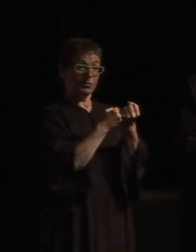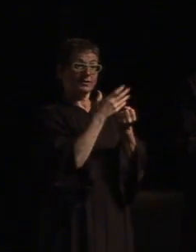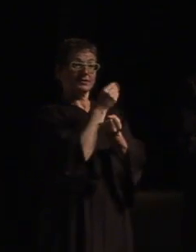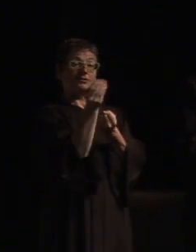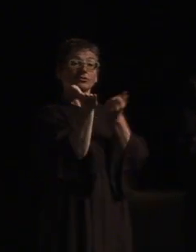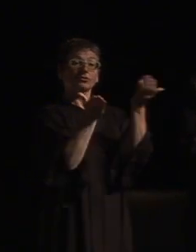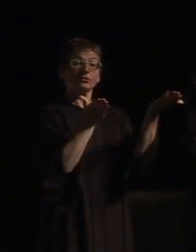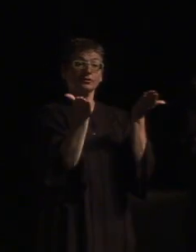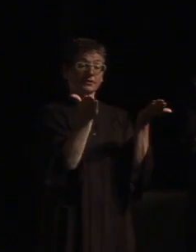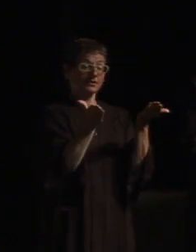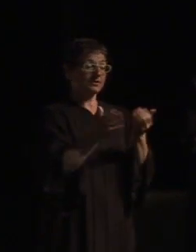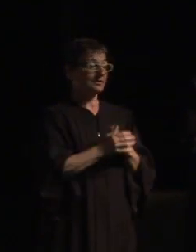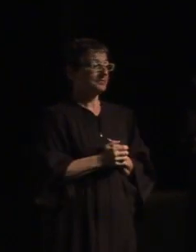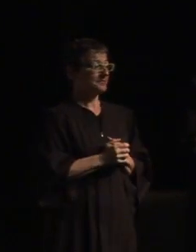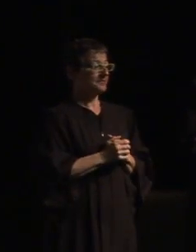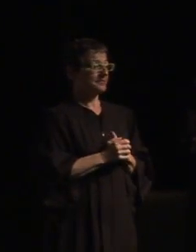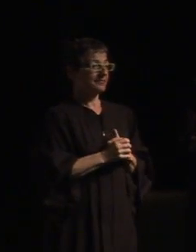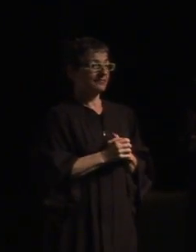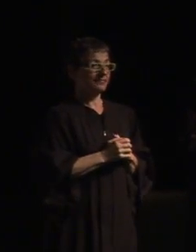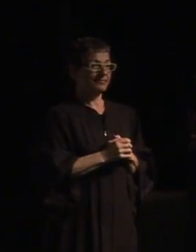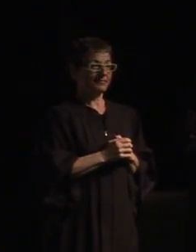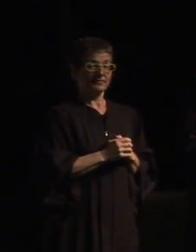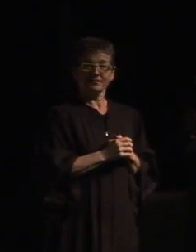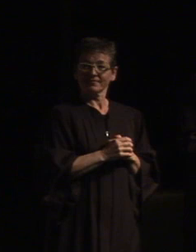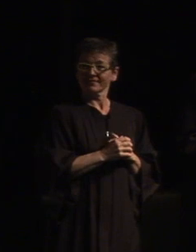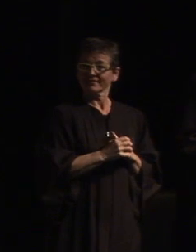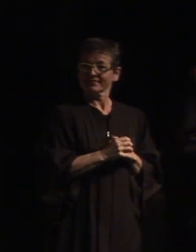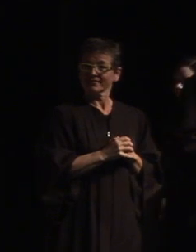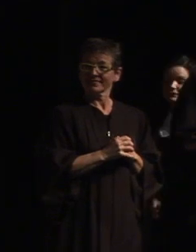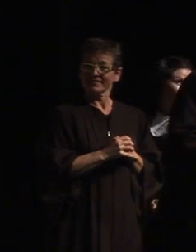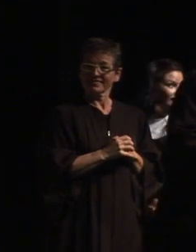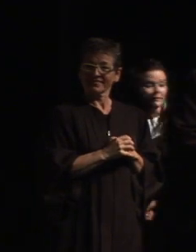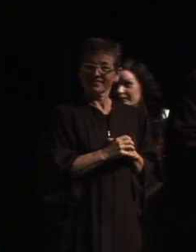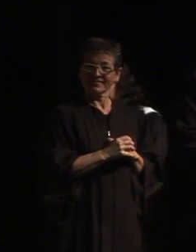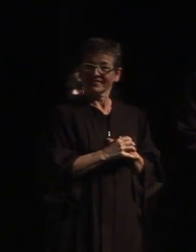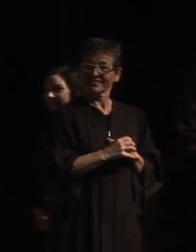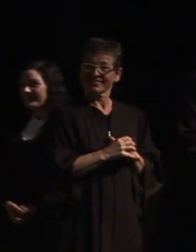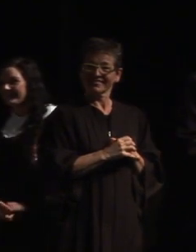Amy Michelle Carey, honors.